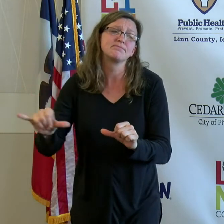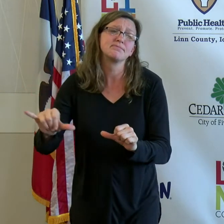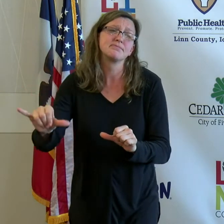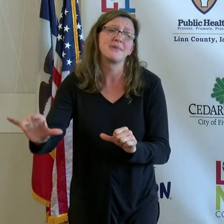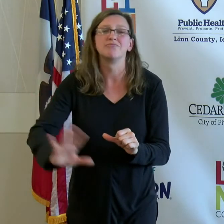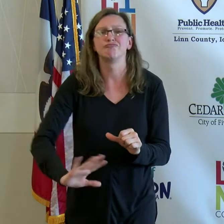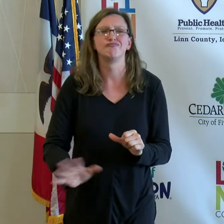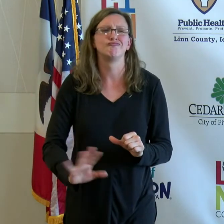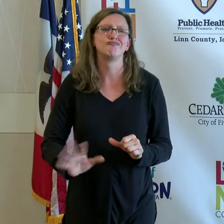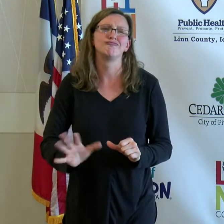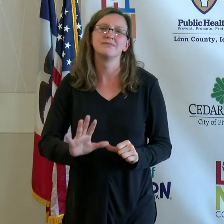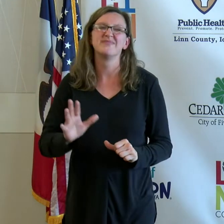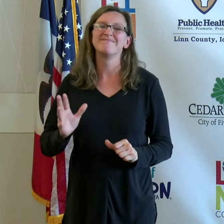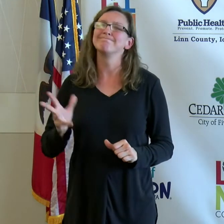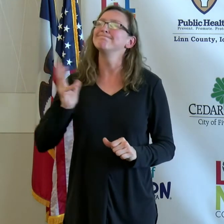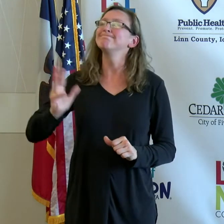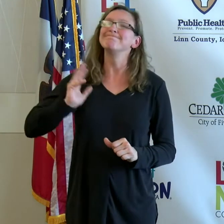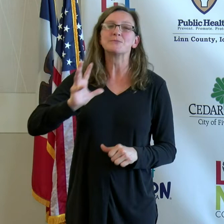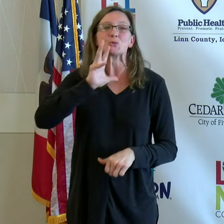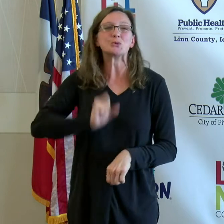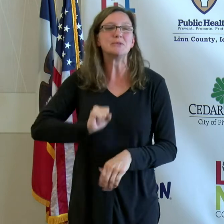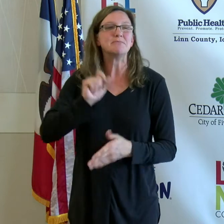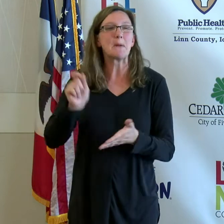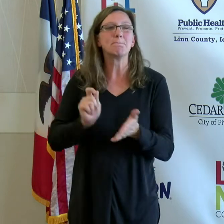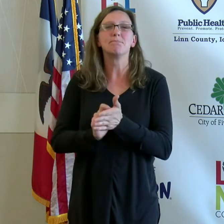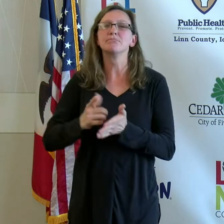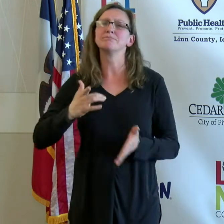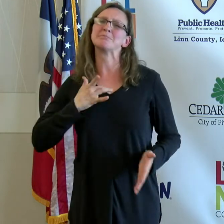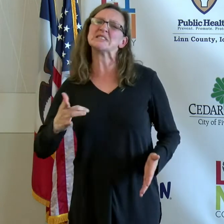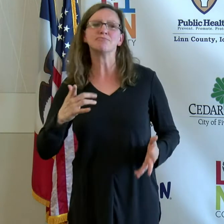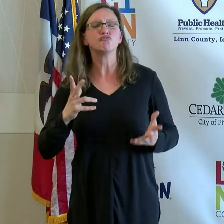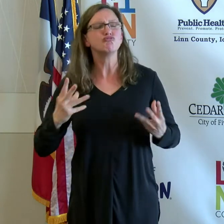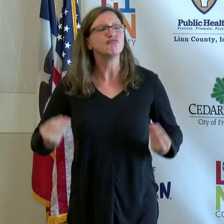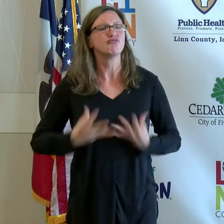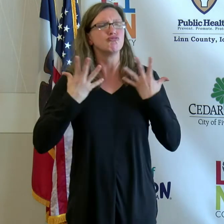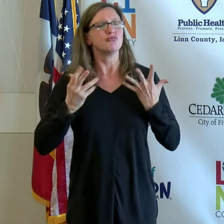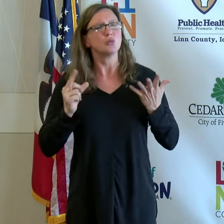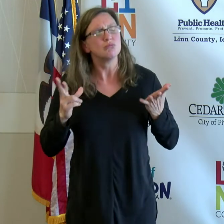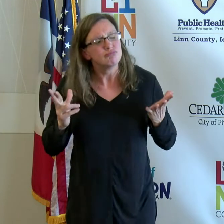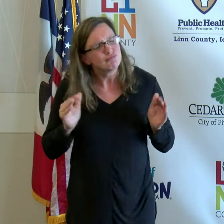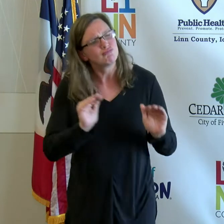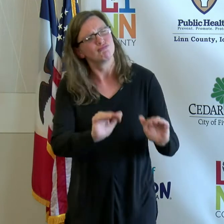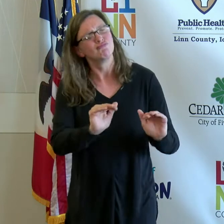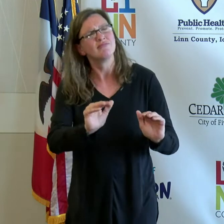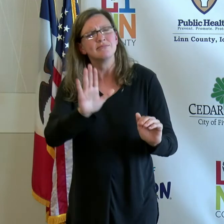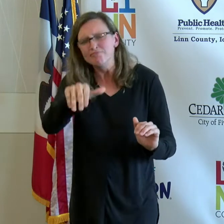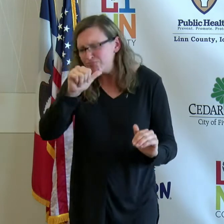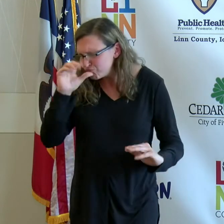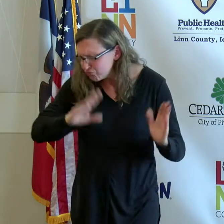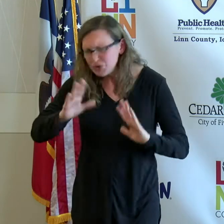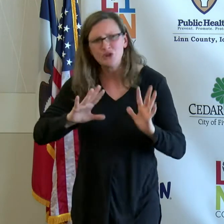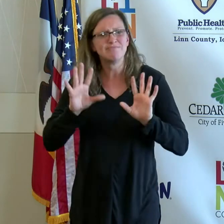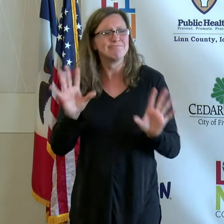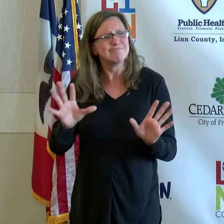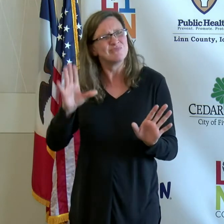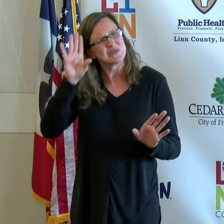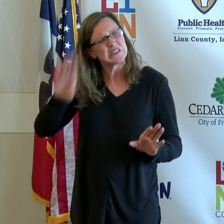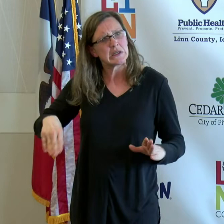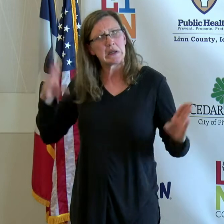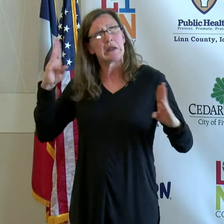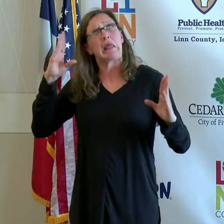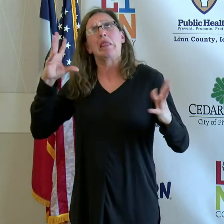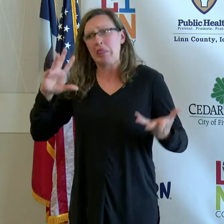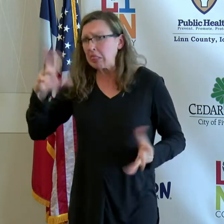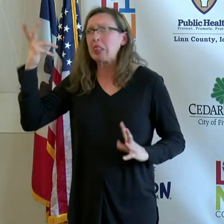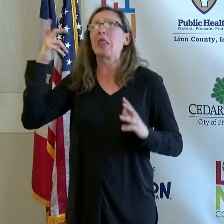I believed in those words then, and I believe in them now. If we do what we need to do, and if we do it well, we're going to